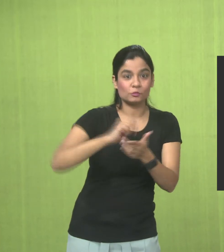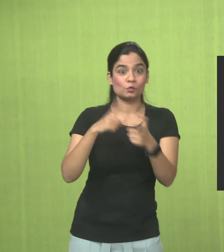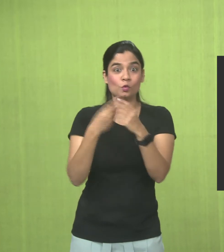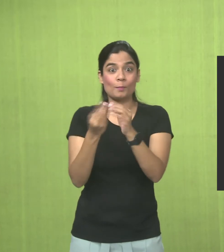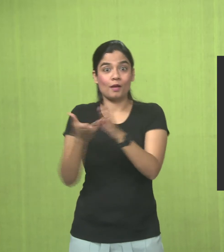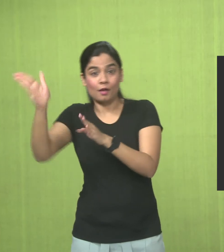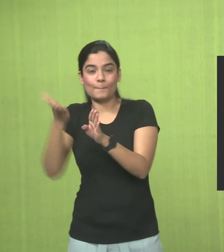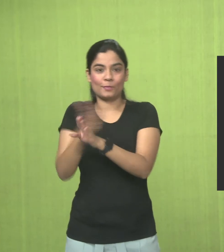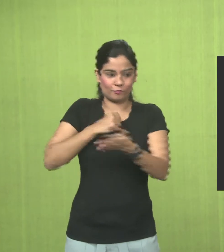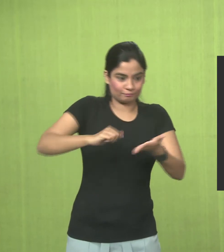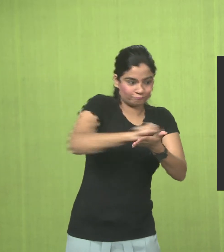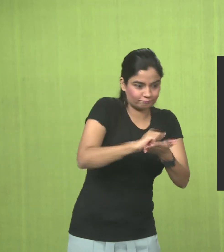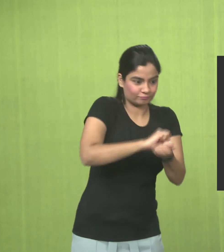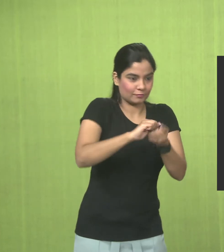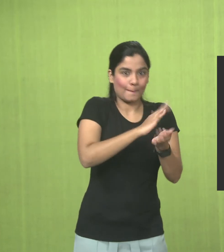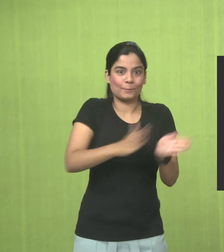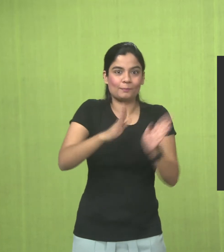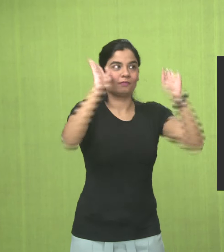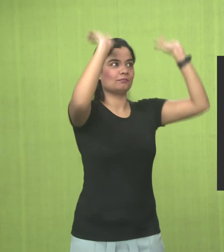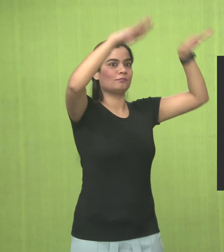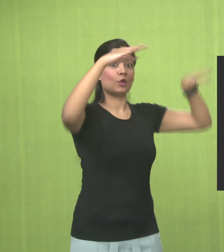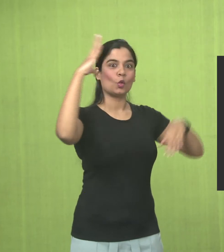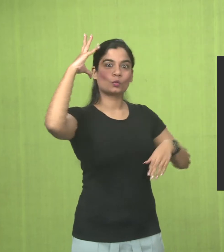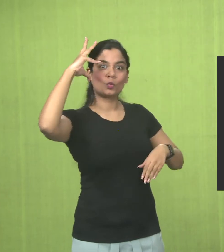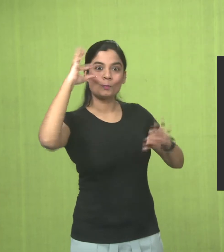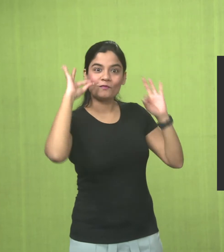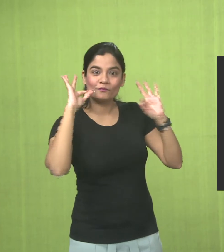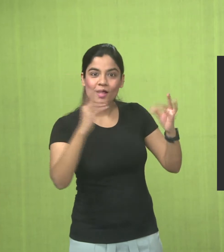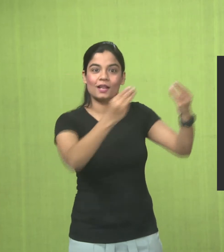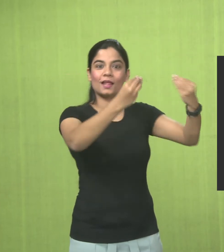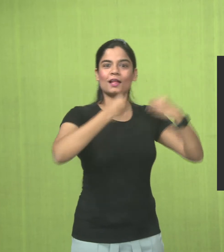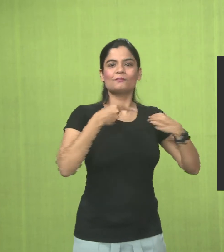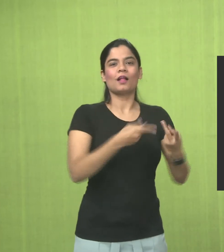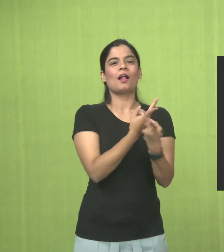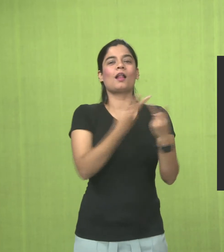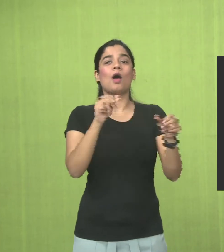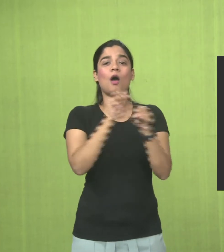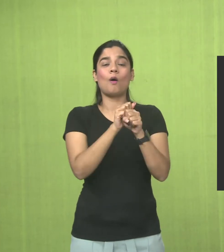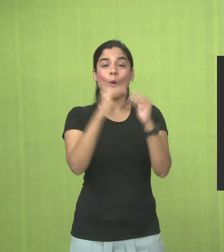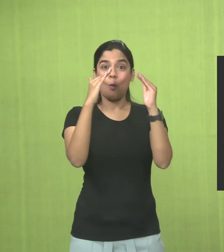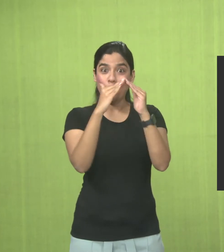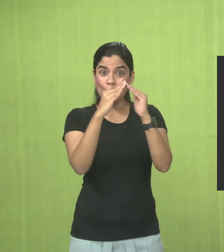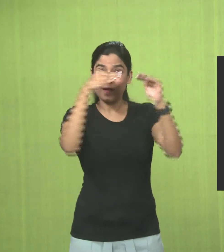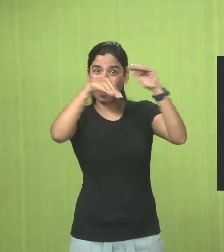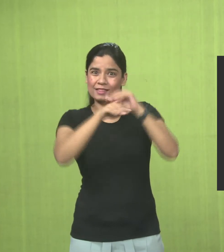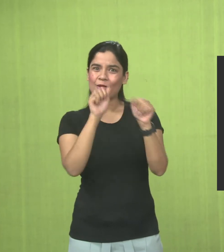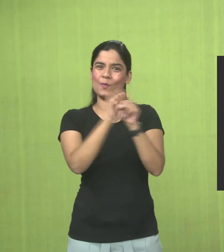TV, ironing the clothes before going to work, and be systematic at the work. Hence, home